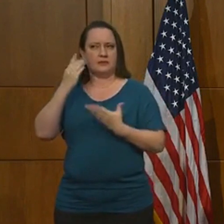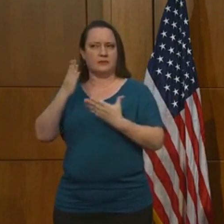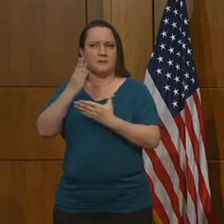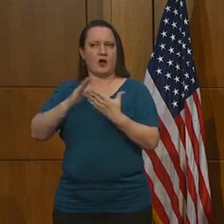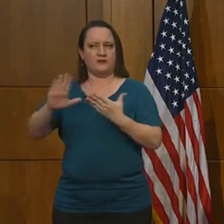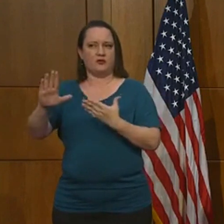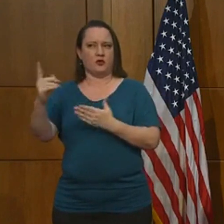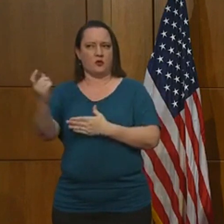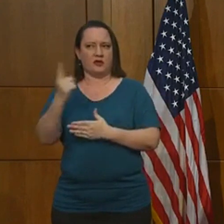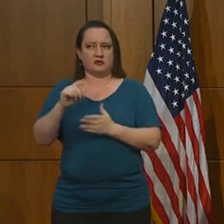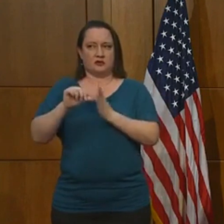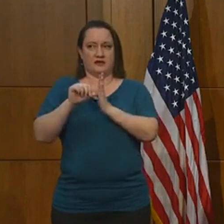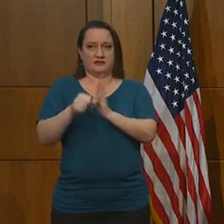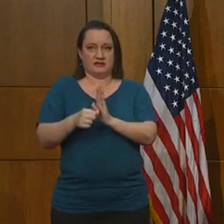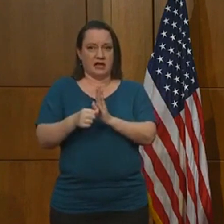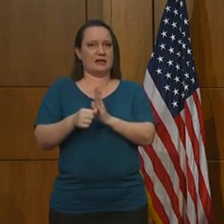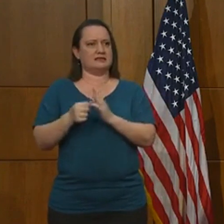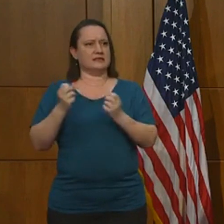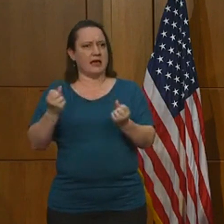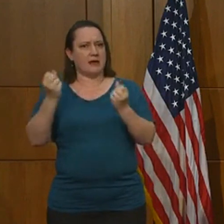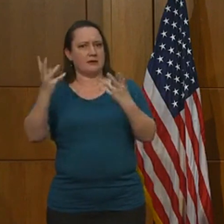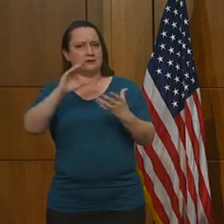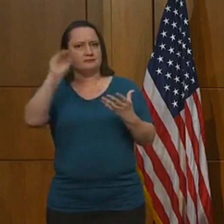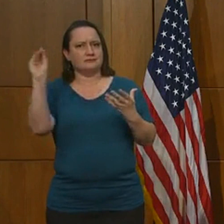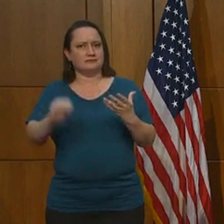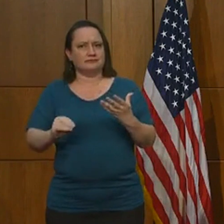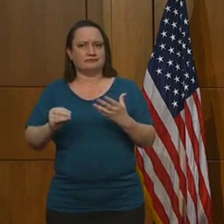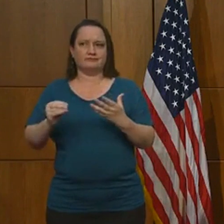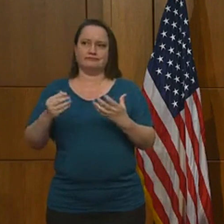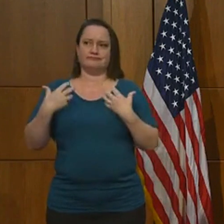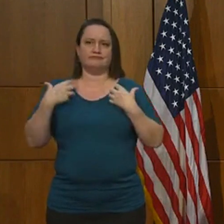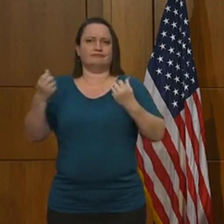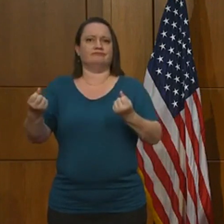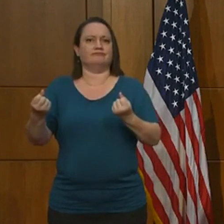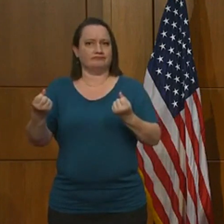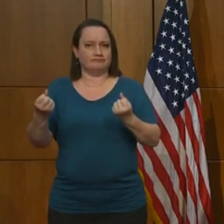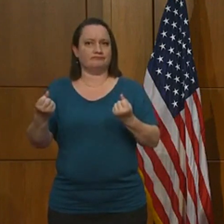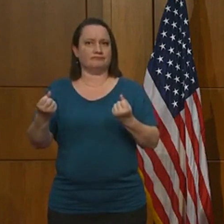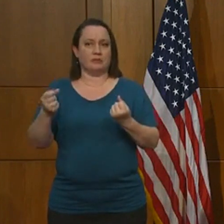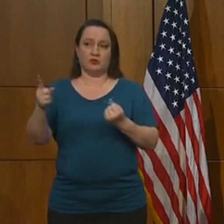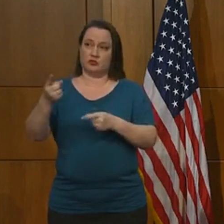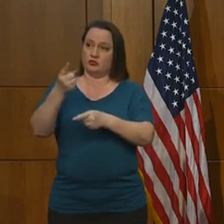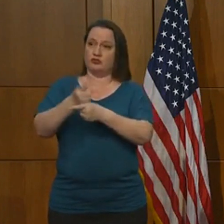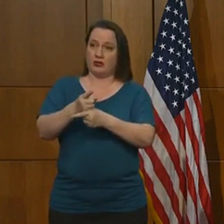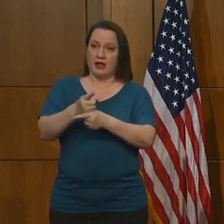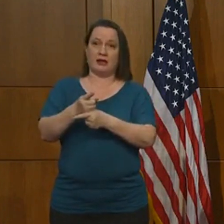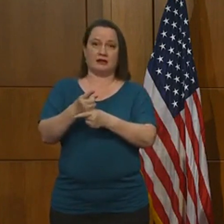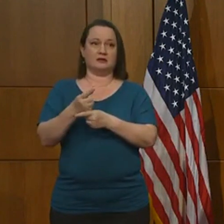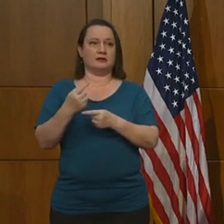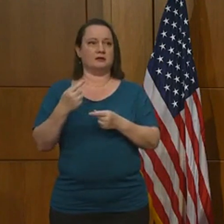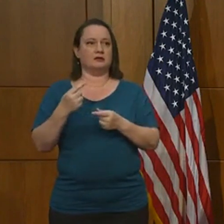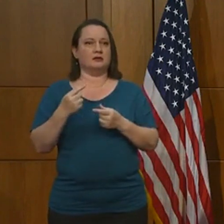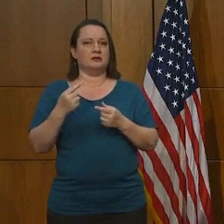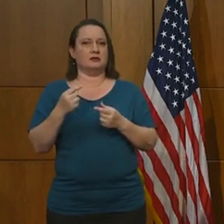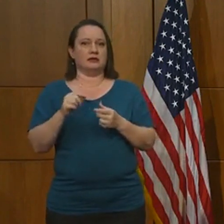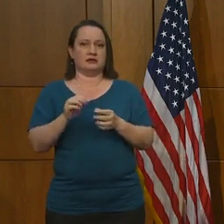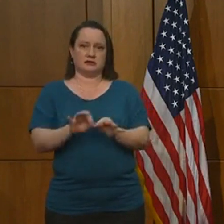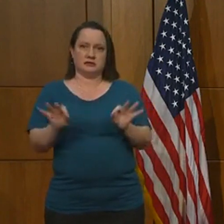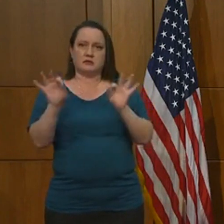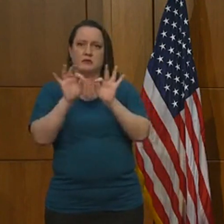that those that triumph over this disease, and that's something that I think is very important. You make an excellent point, and we share that, how important it is